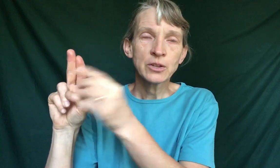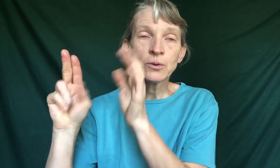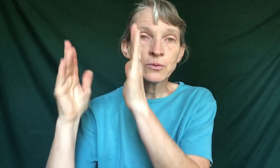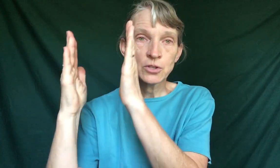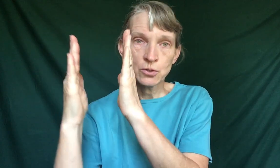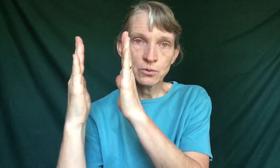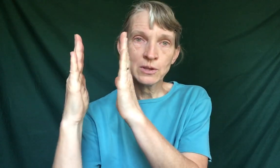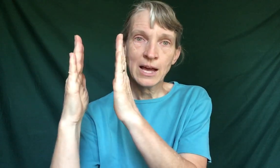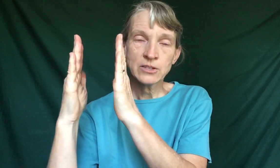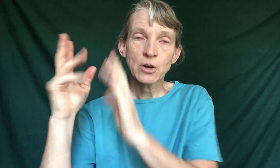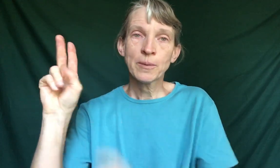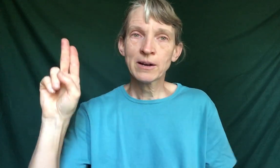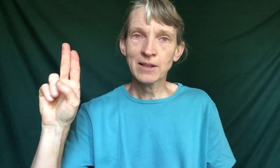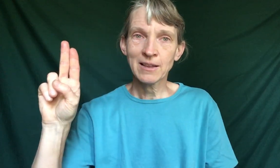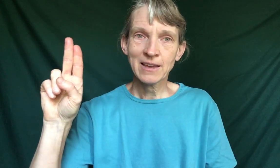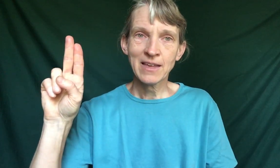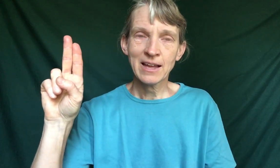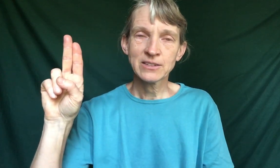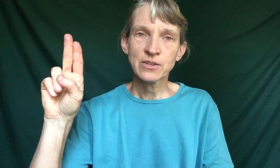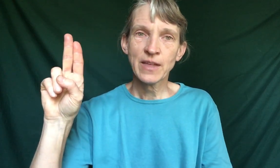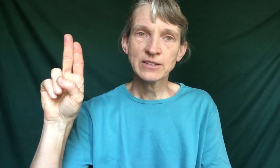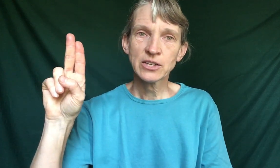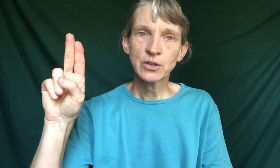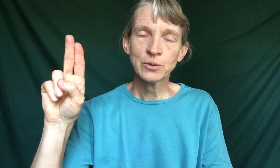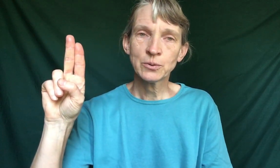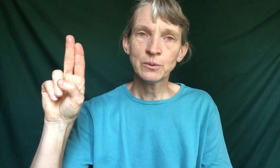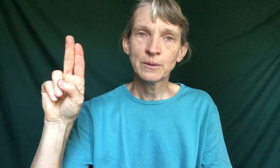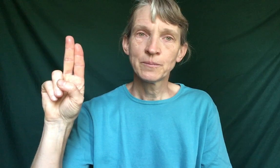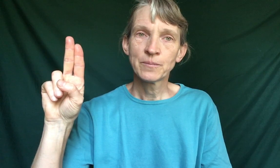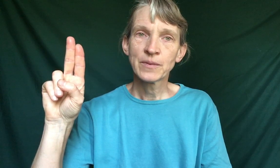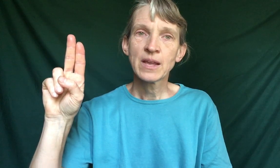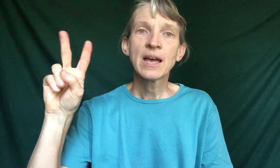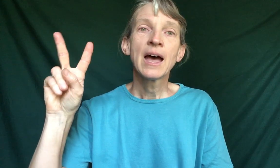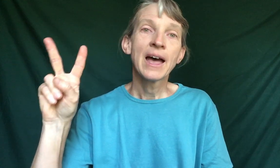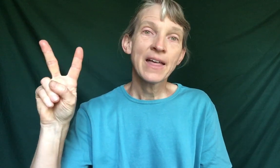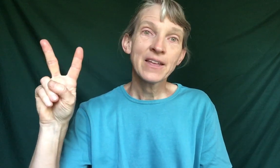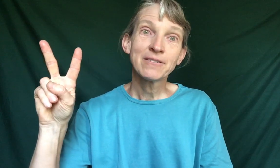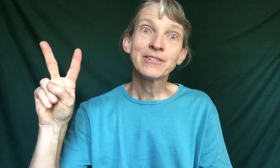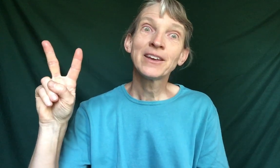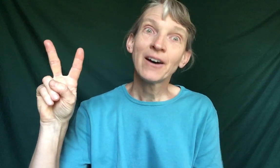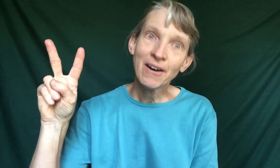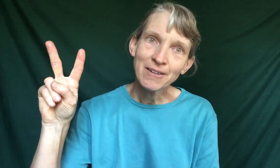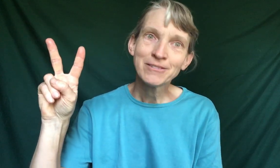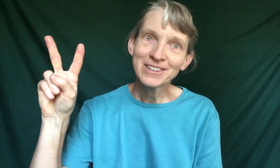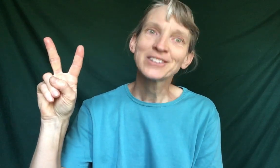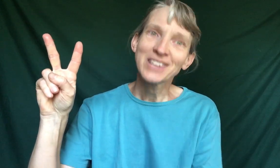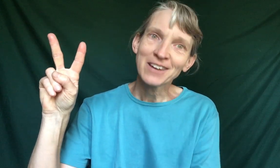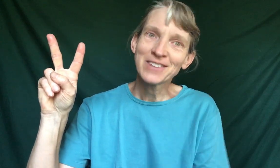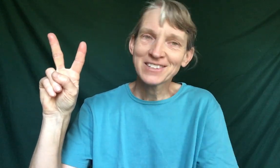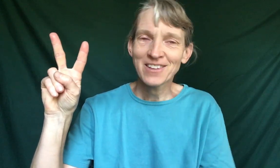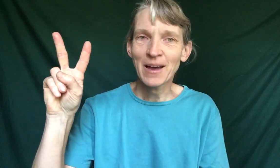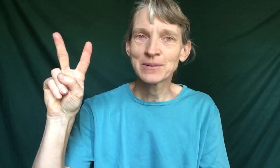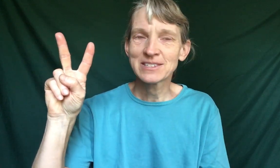U, the two lines go parallel like that, so that's a U. And then V, V looks like a V, so that one's